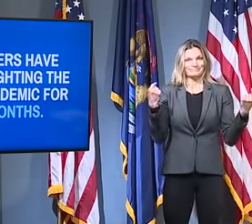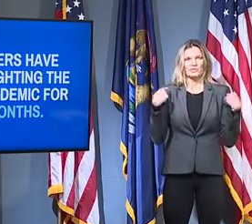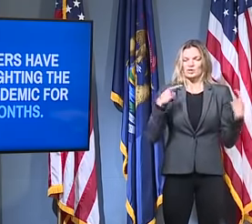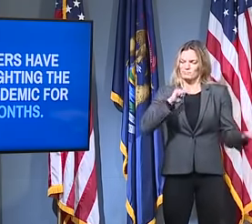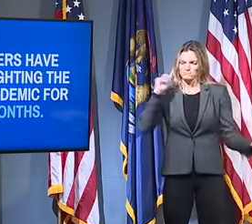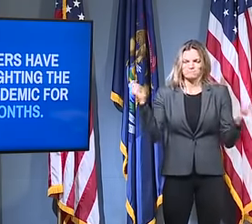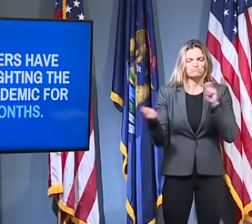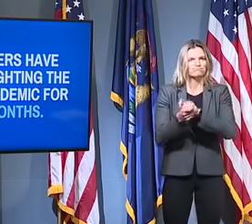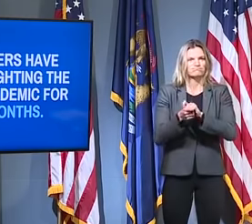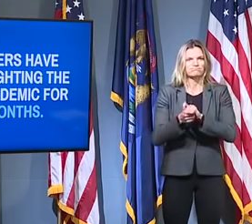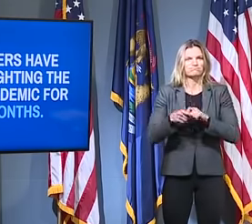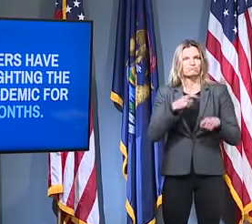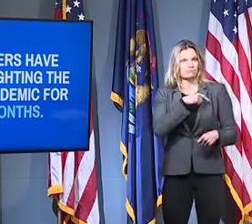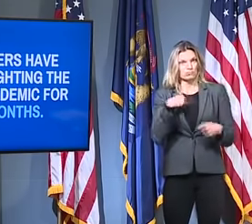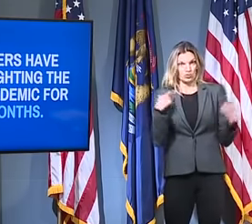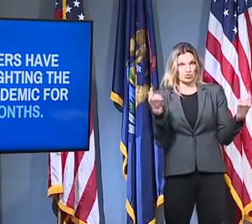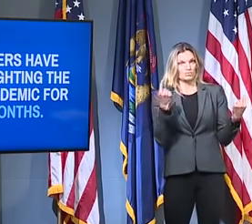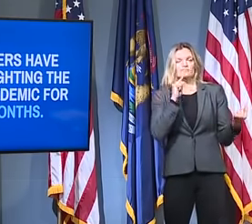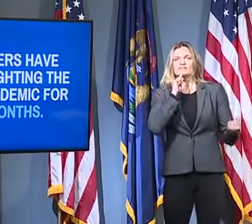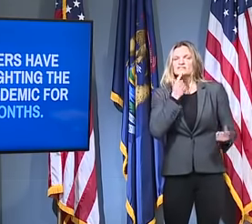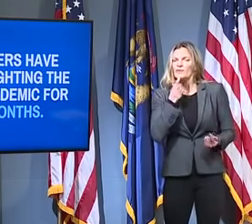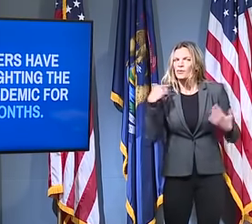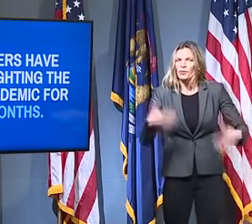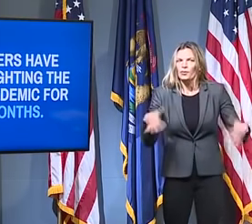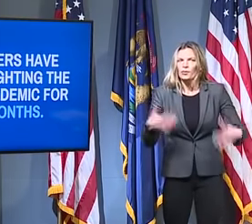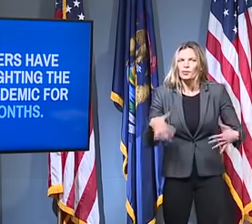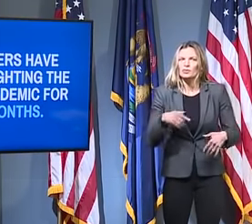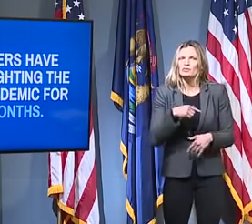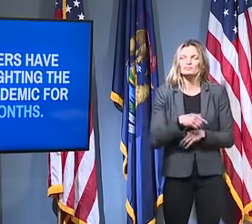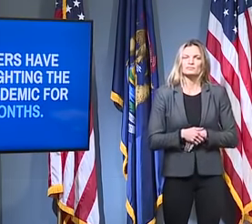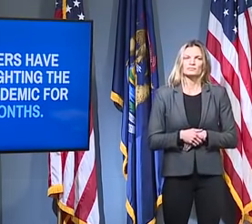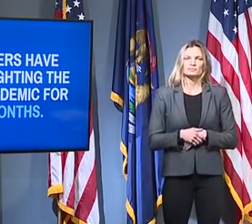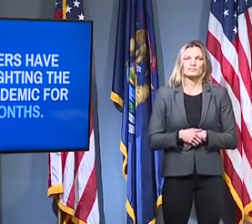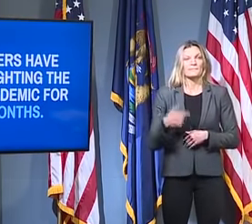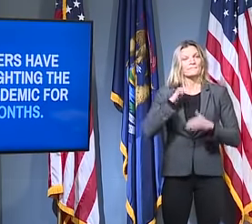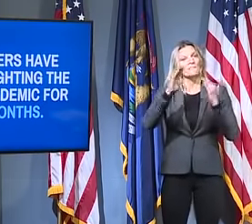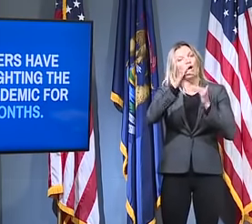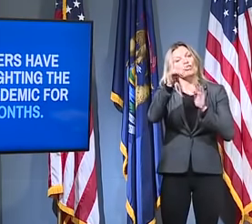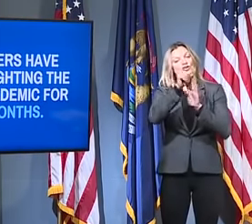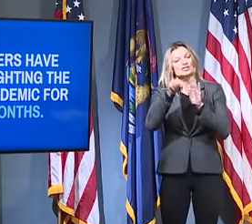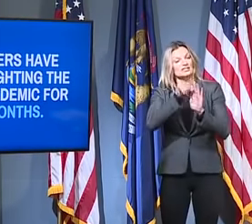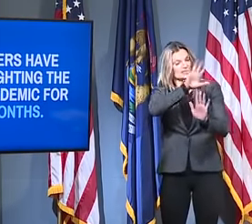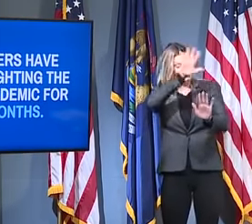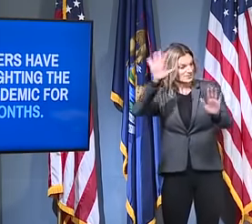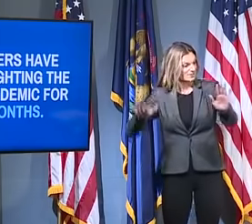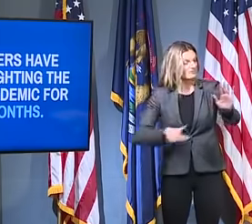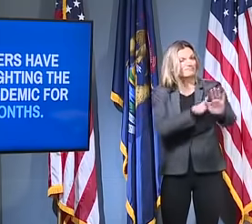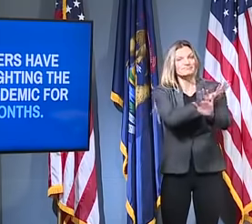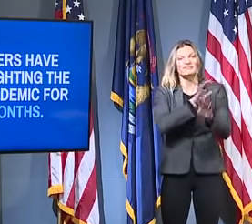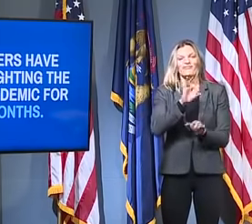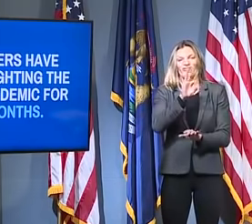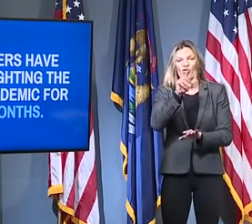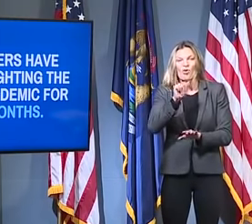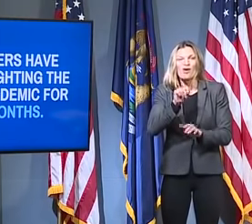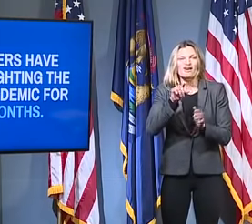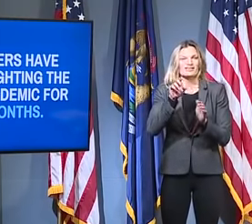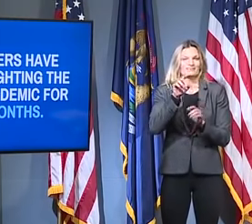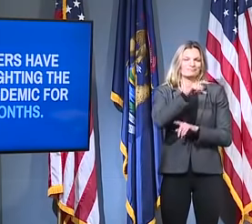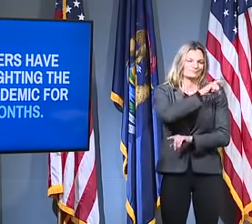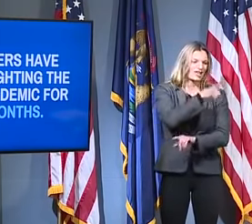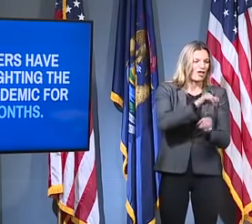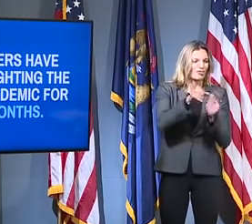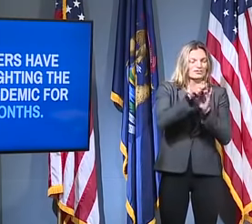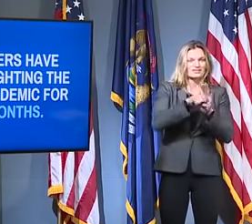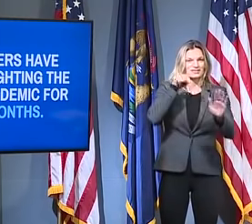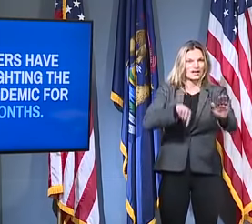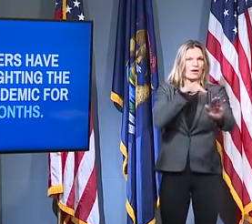and because we've taken this so seriously, we're doing much better than other states like Florida and Texas, who are continuing to